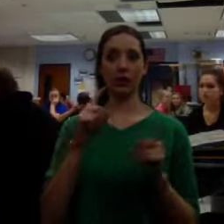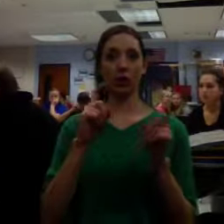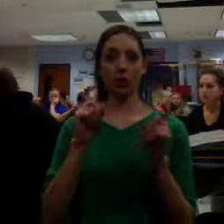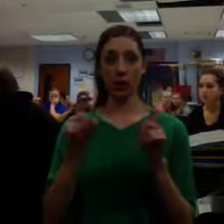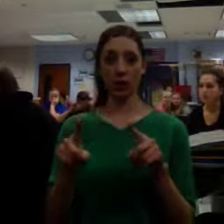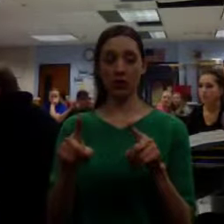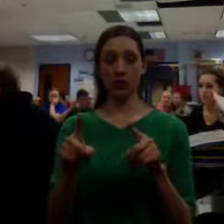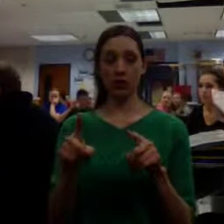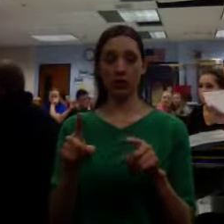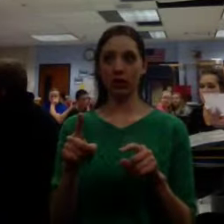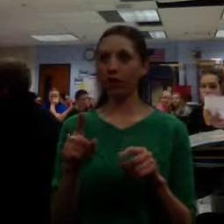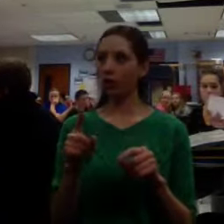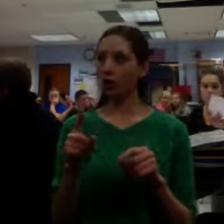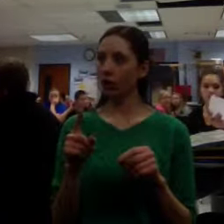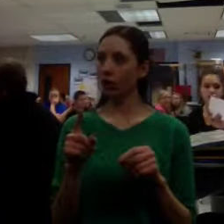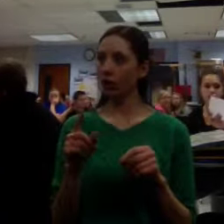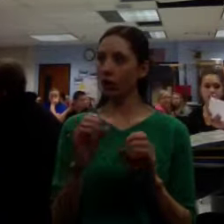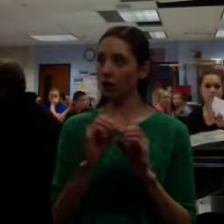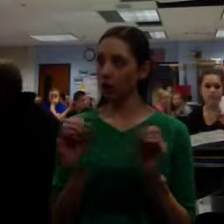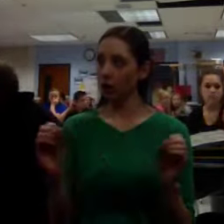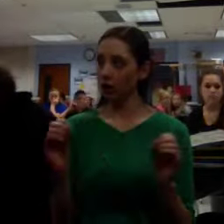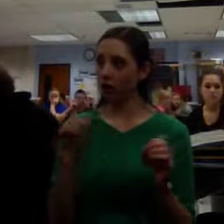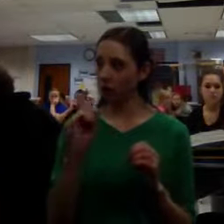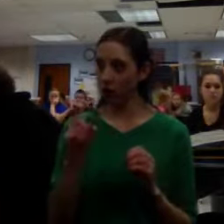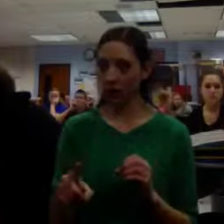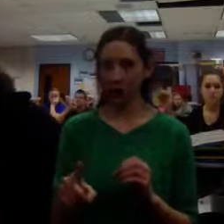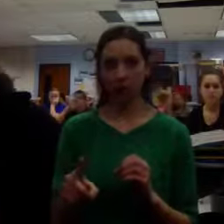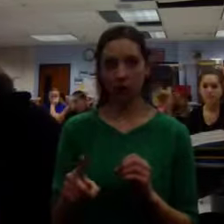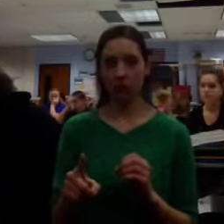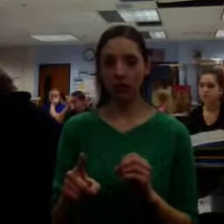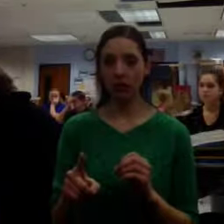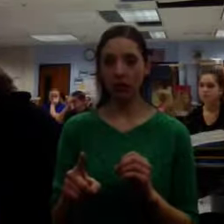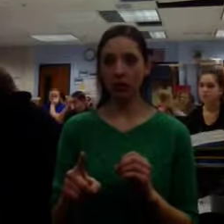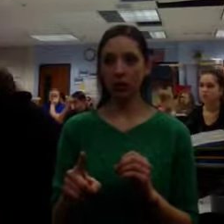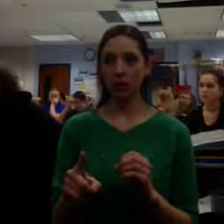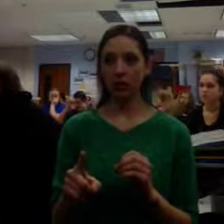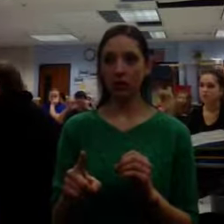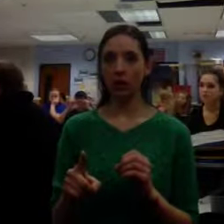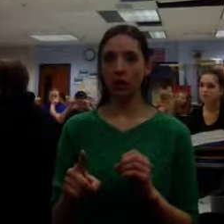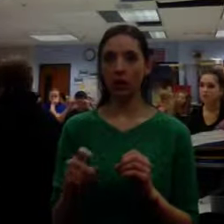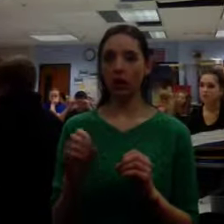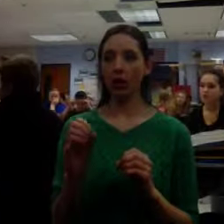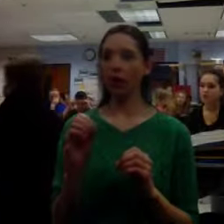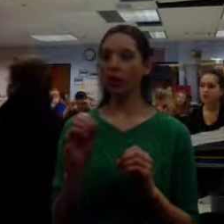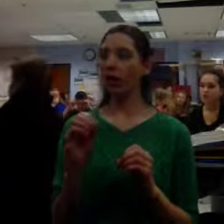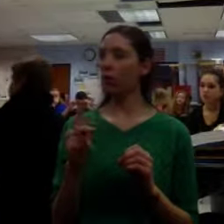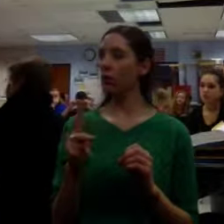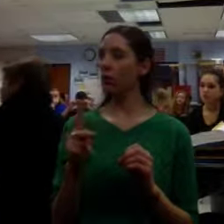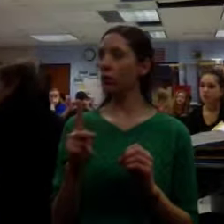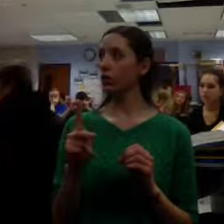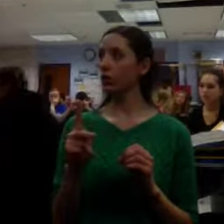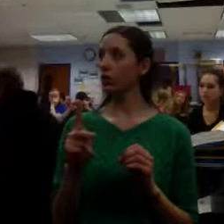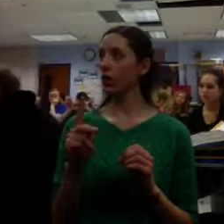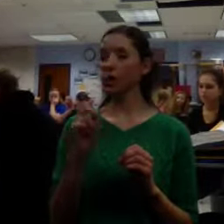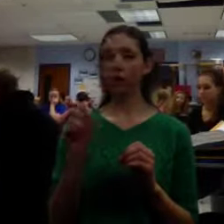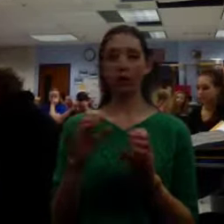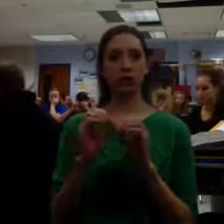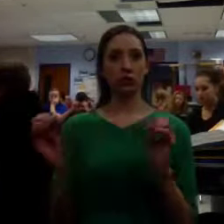No questions? Okay, if there aren't any questions, I'm going to give you time to prepare as a table or as a